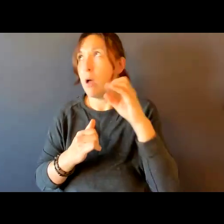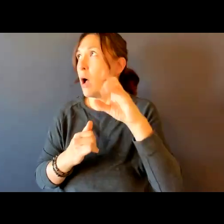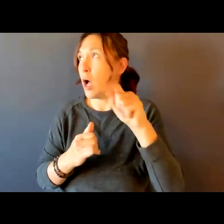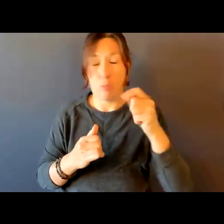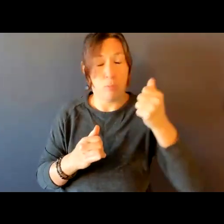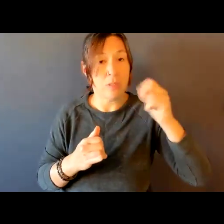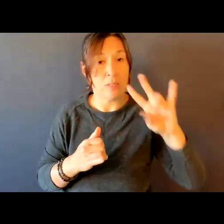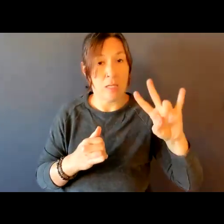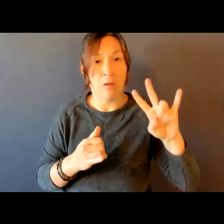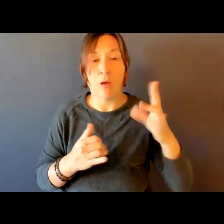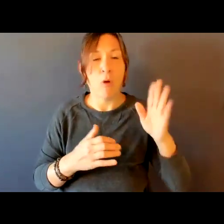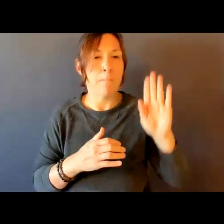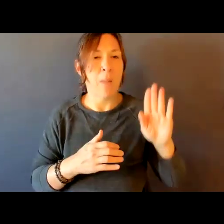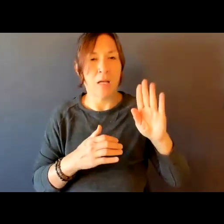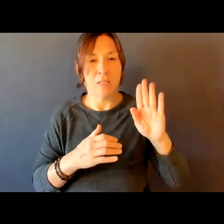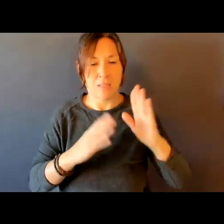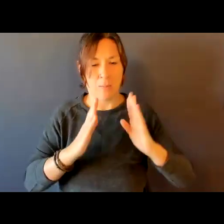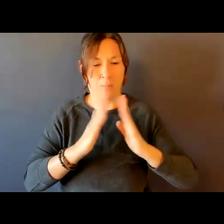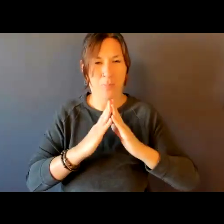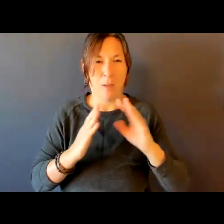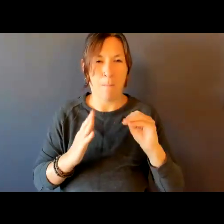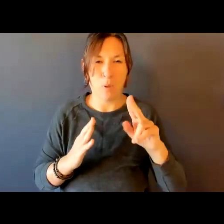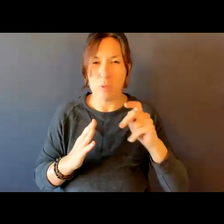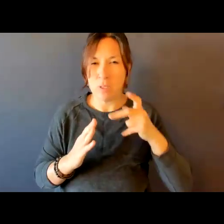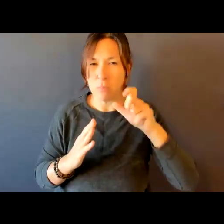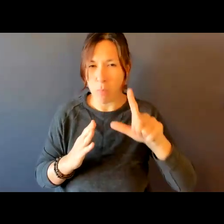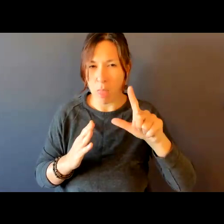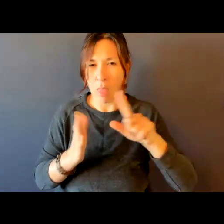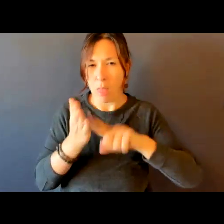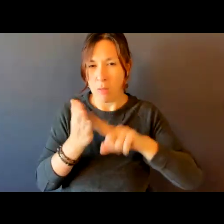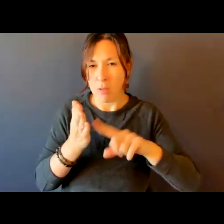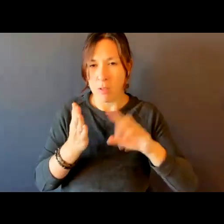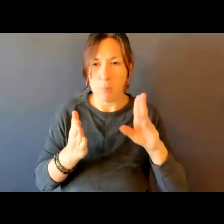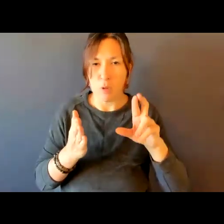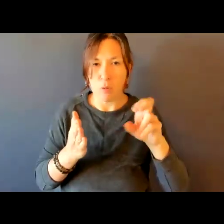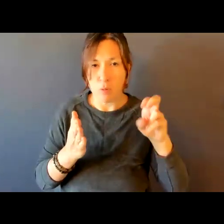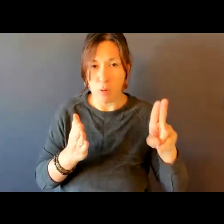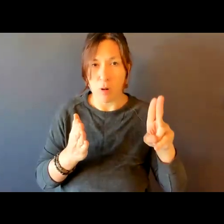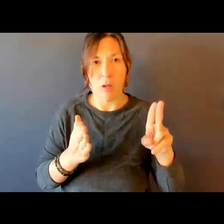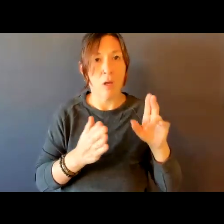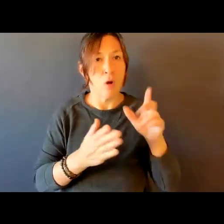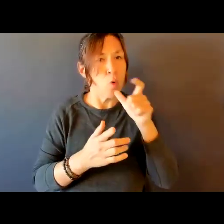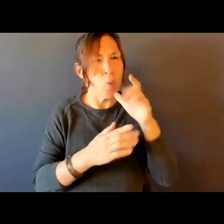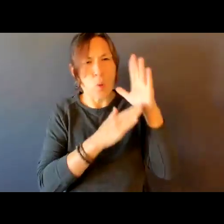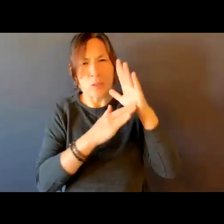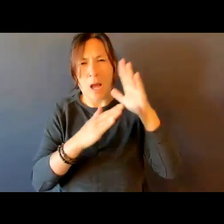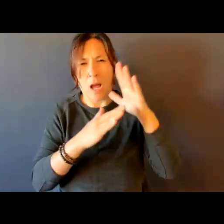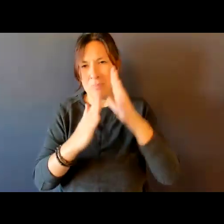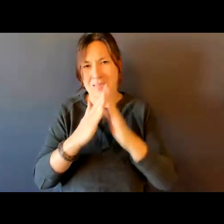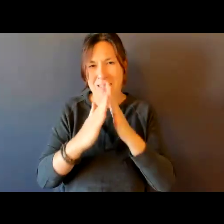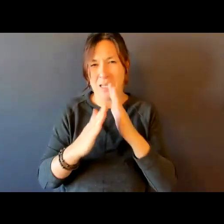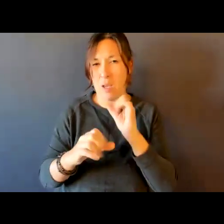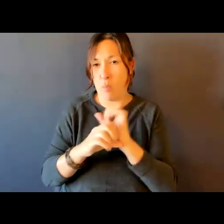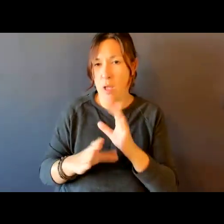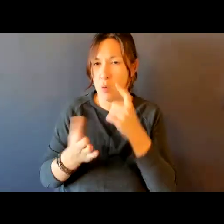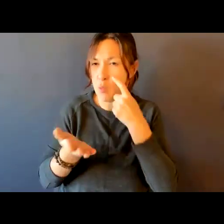Municipal Research Bureau. The annual Shattuck Awards are given to outstanding city employees who are recognized